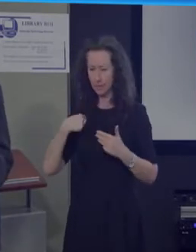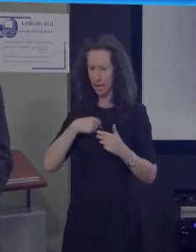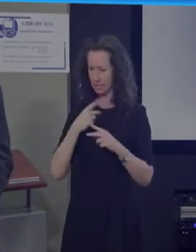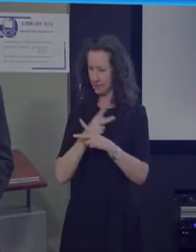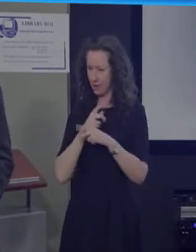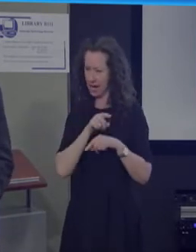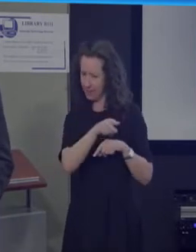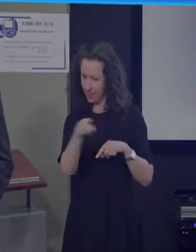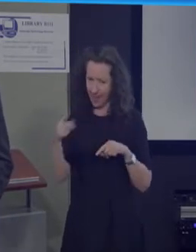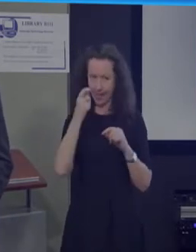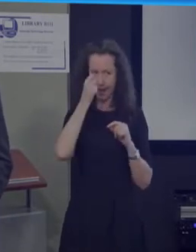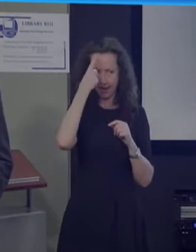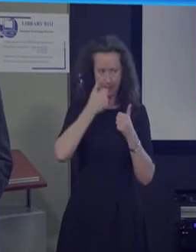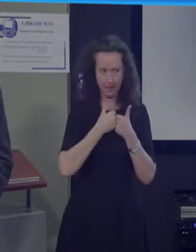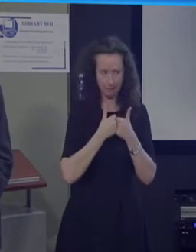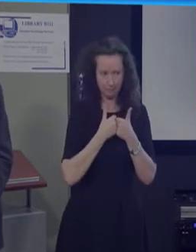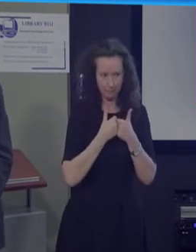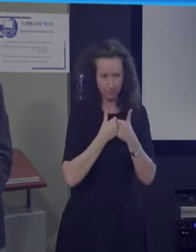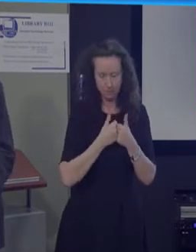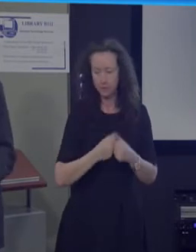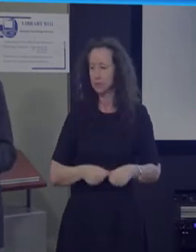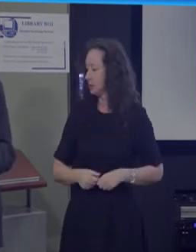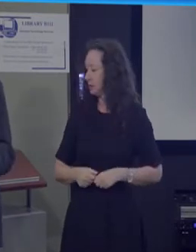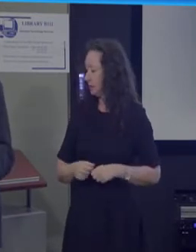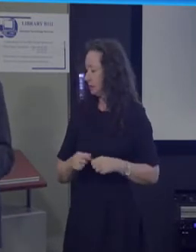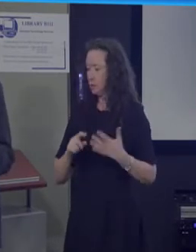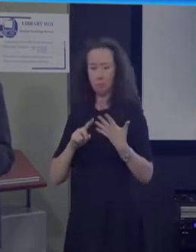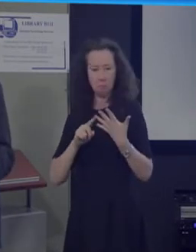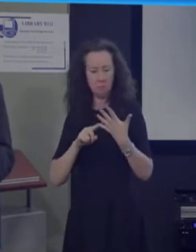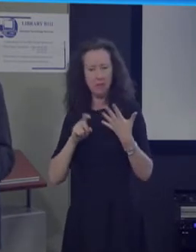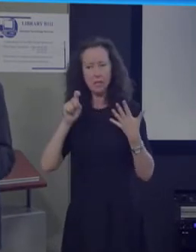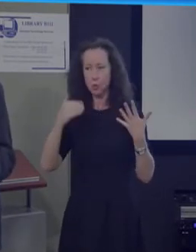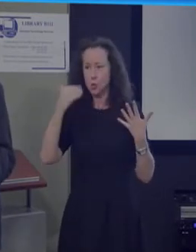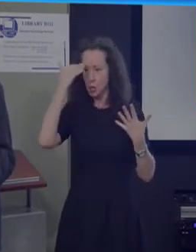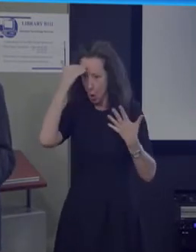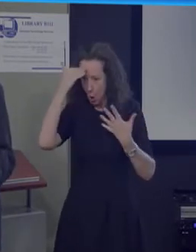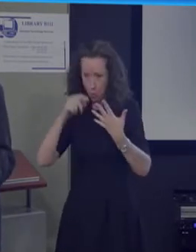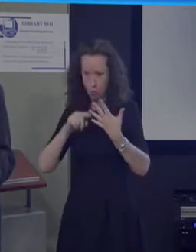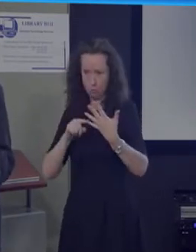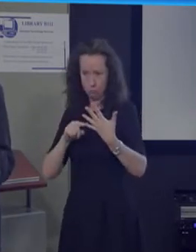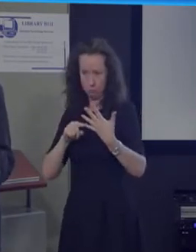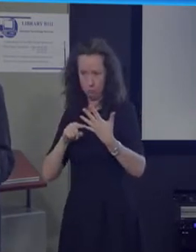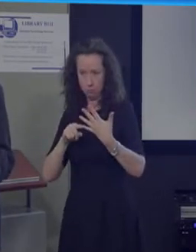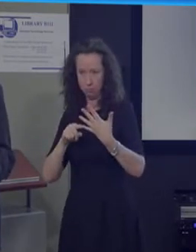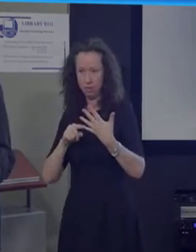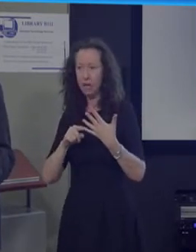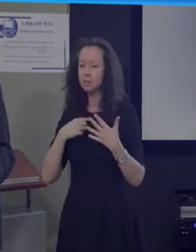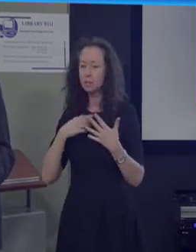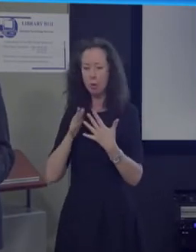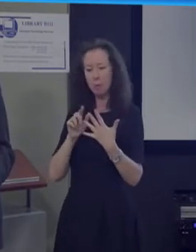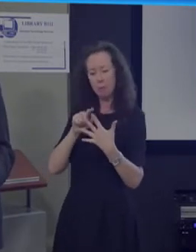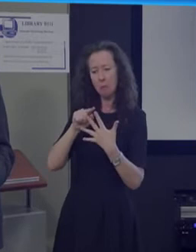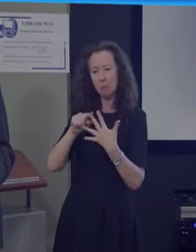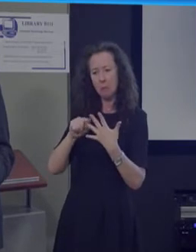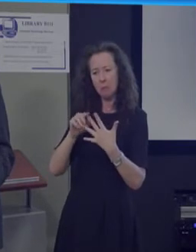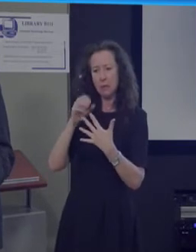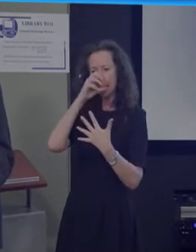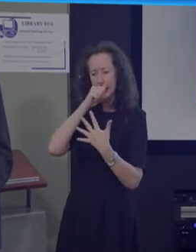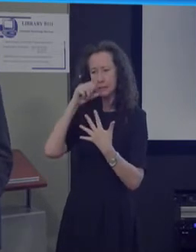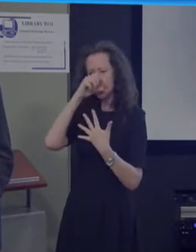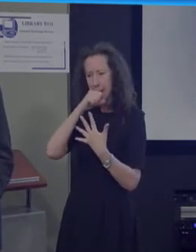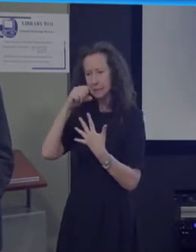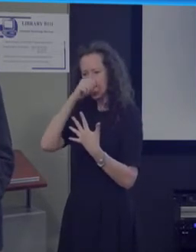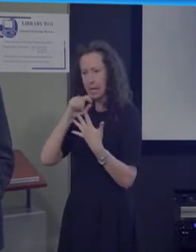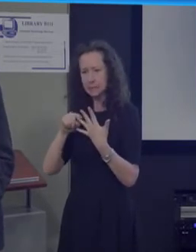answer to this is, I know for sure. They're really telling you they know something that they haven't seen yet, so they must understand the logic of the game